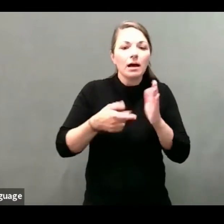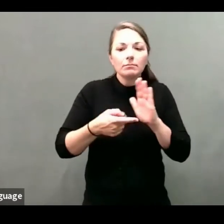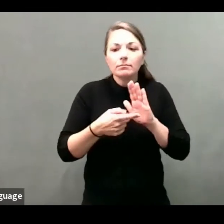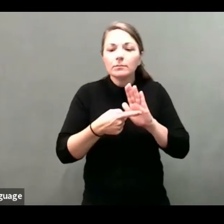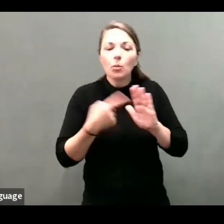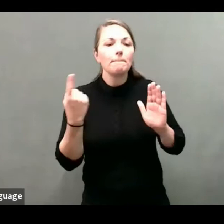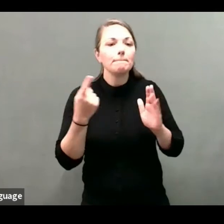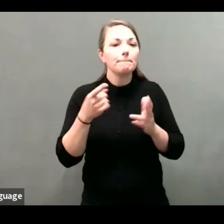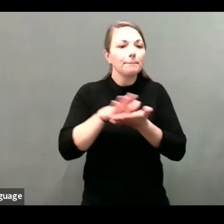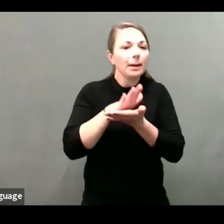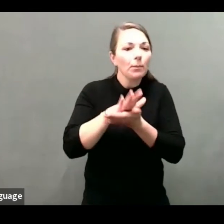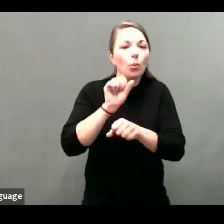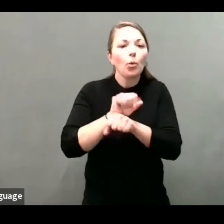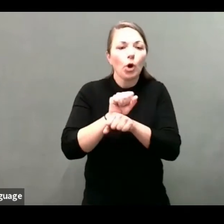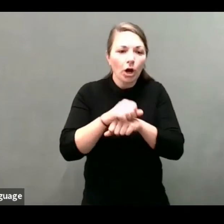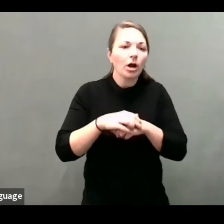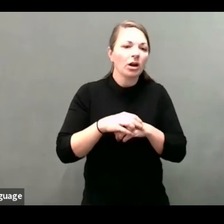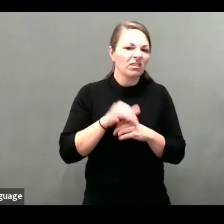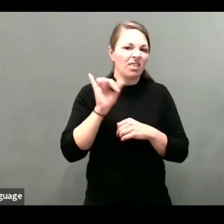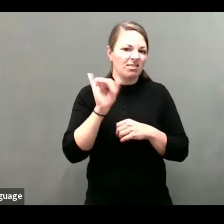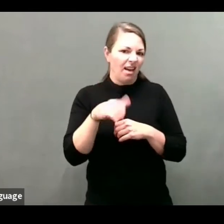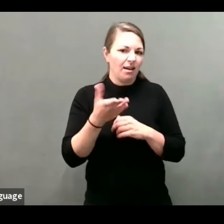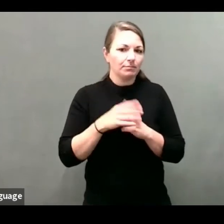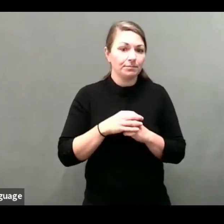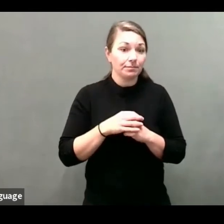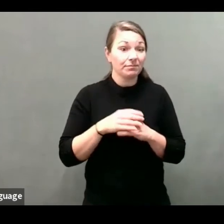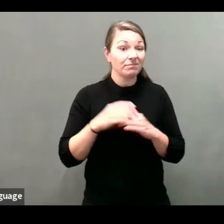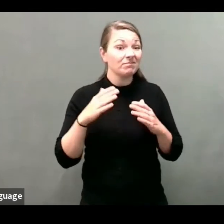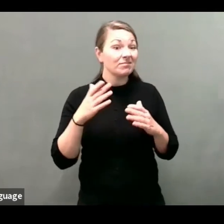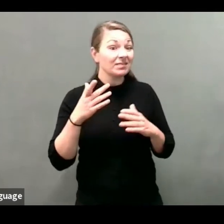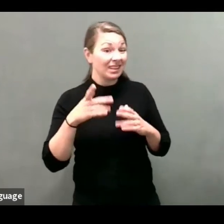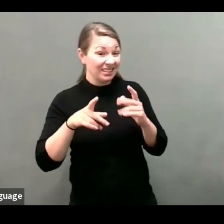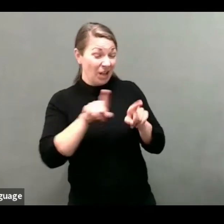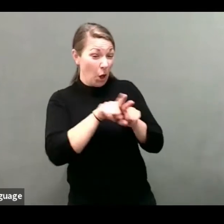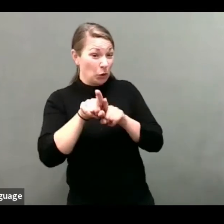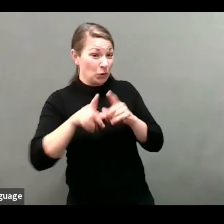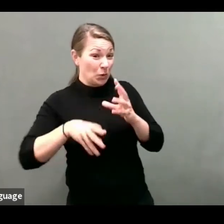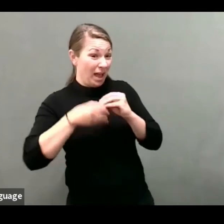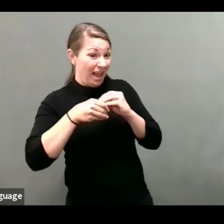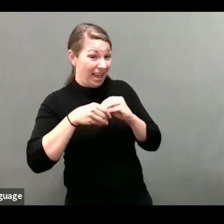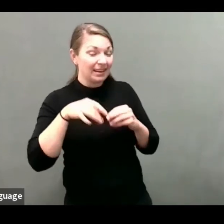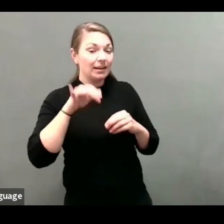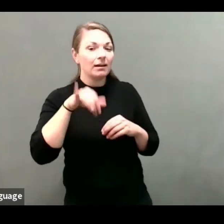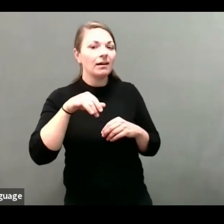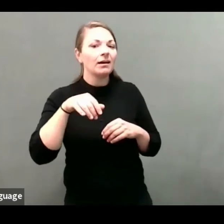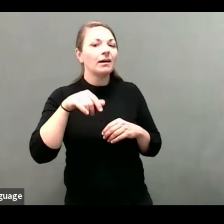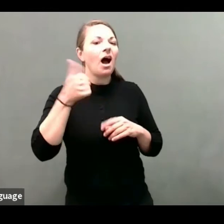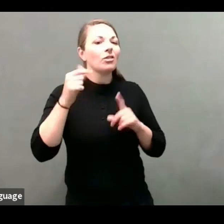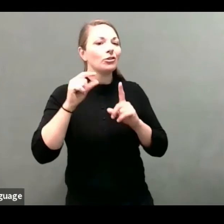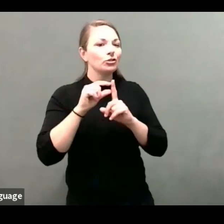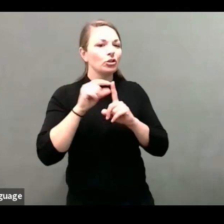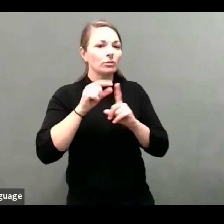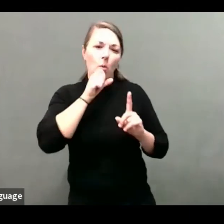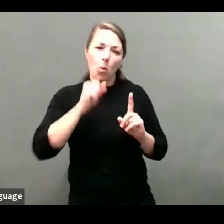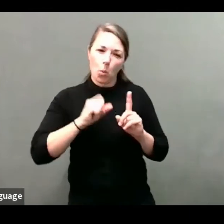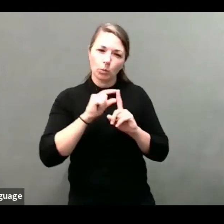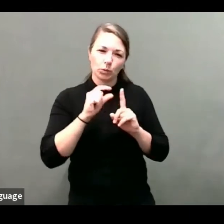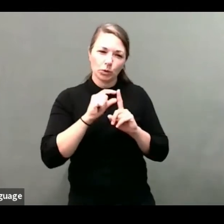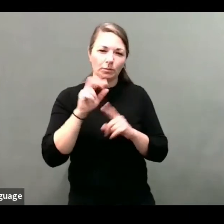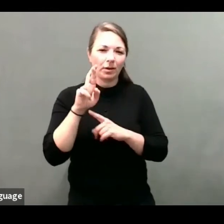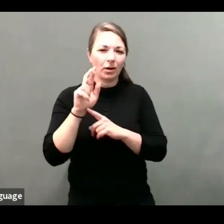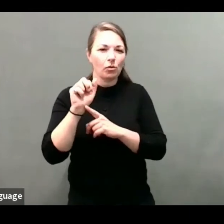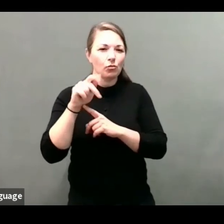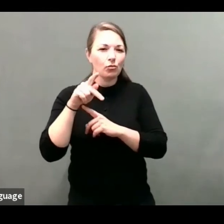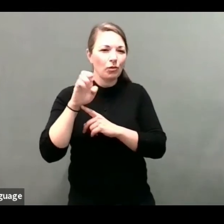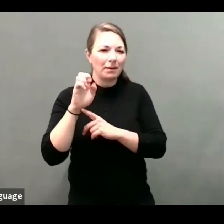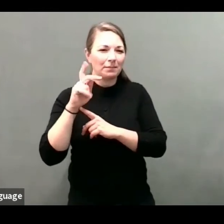An outdated term that still is sometimes used is a rape kit. And so you might hear that mentioned at a hospital, but it's actually the safe